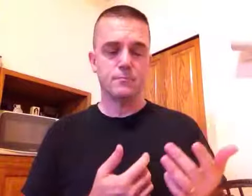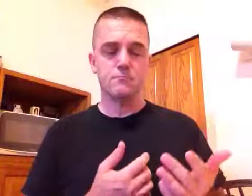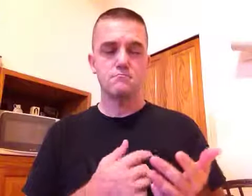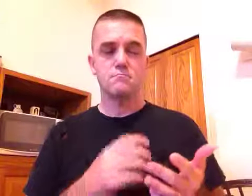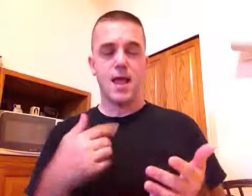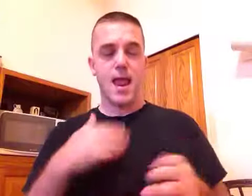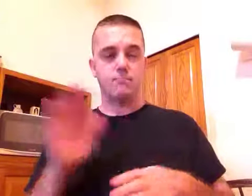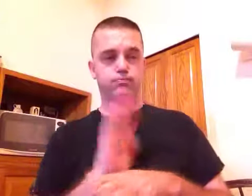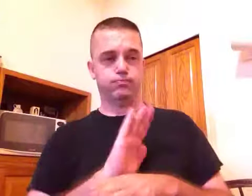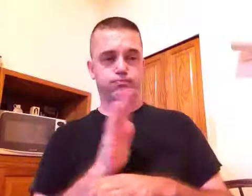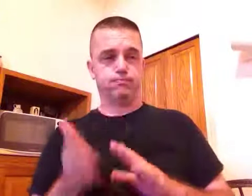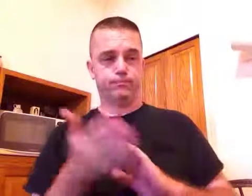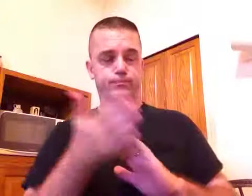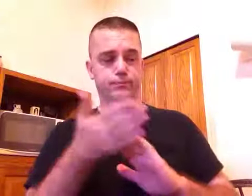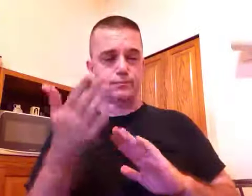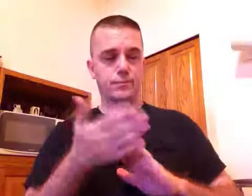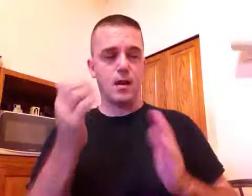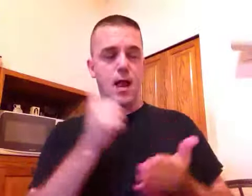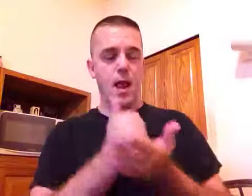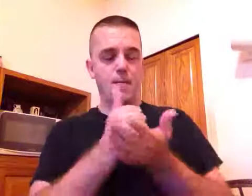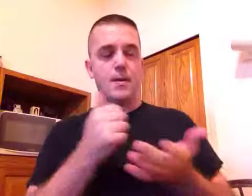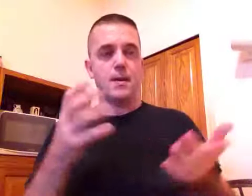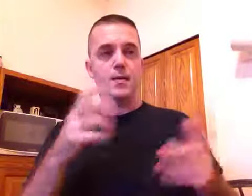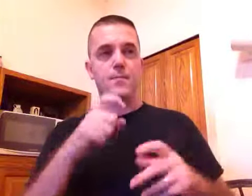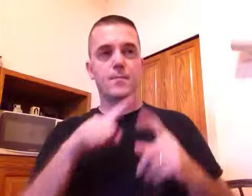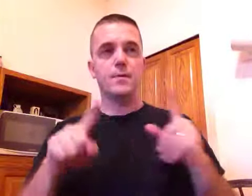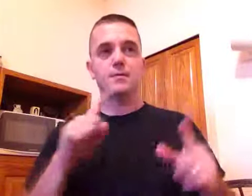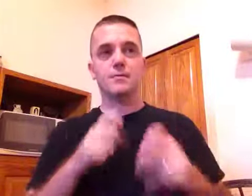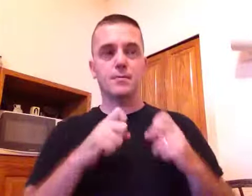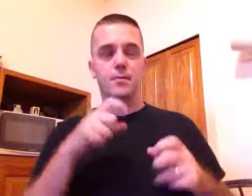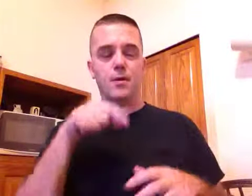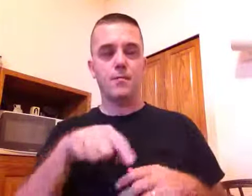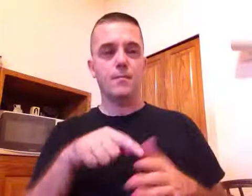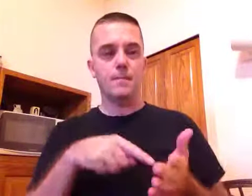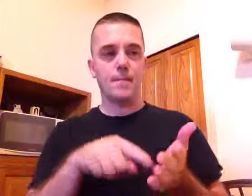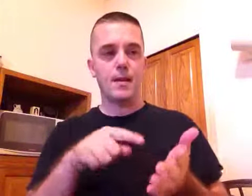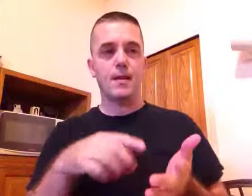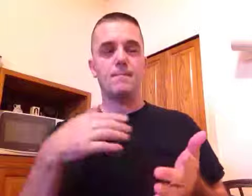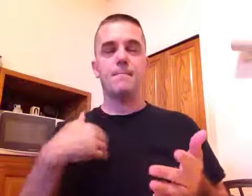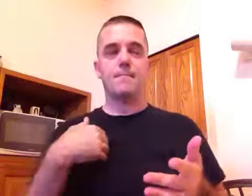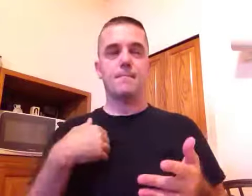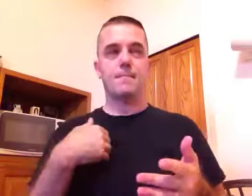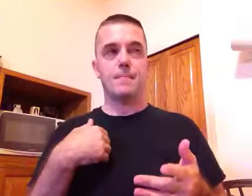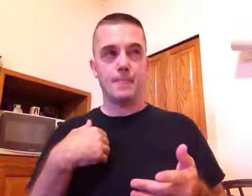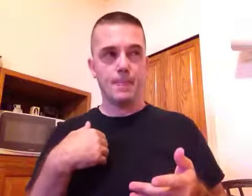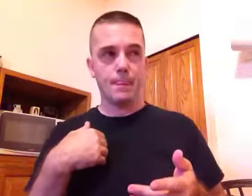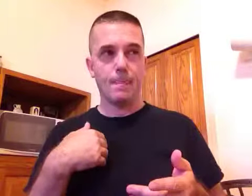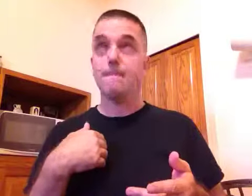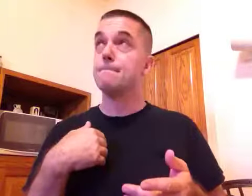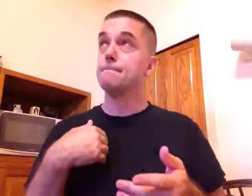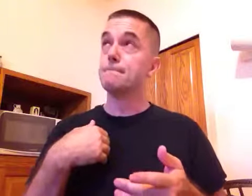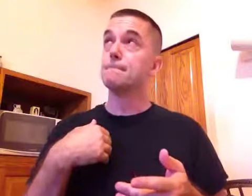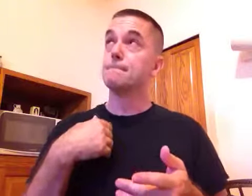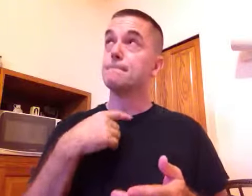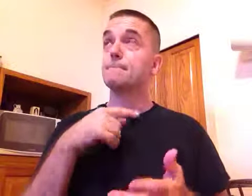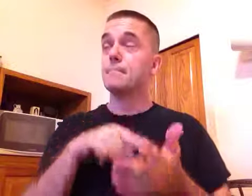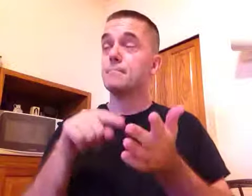business about 2 years ago, and I'm now doing money. I'm paying on all the credit cards, and there's over